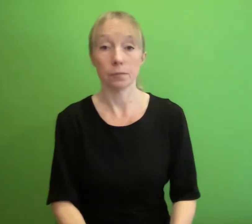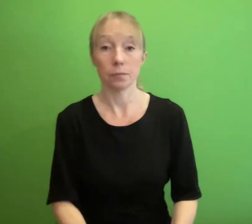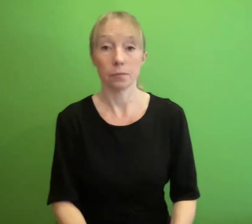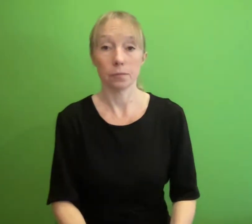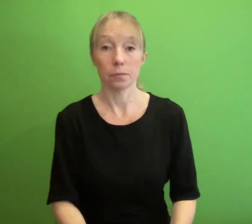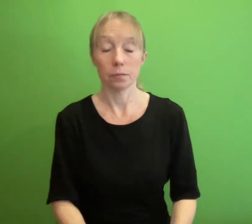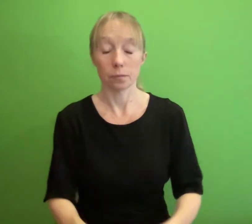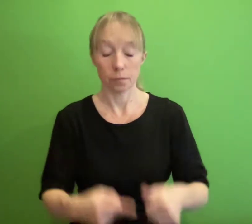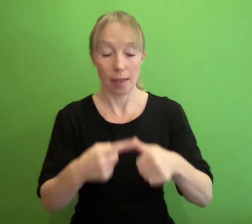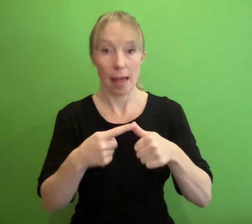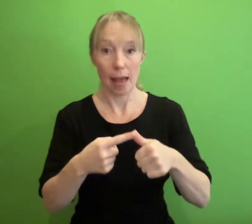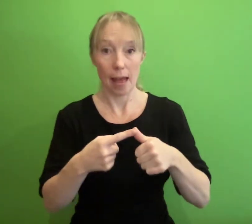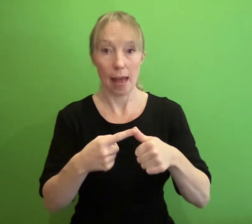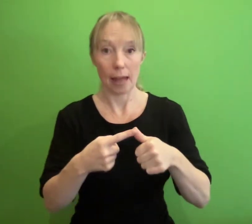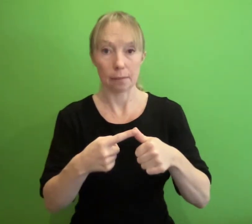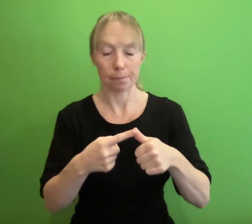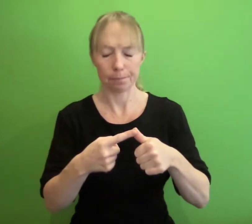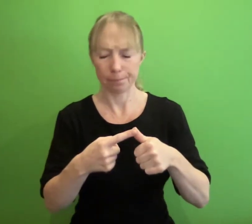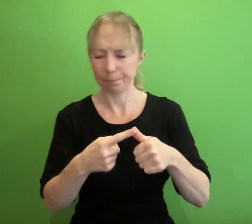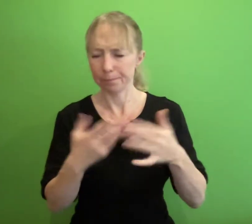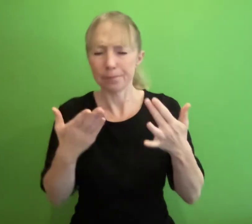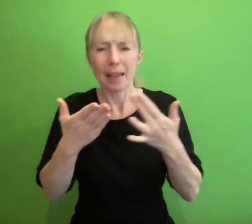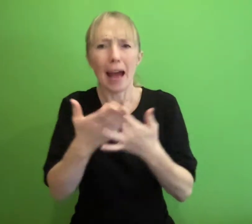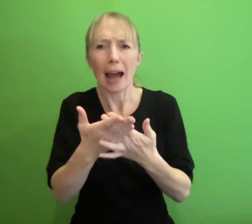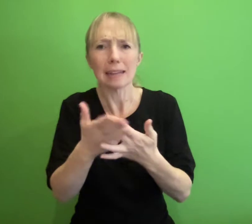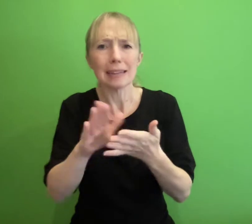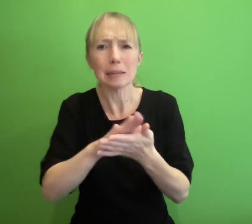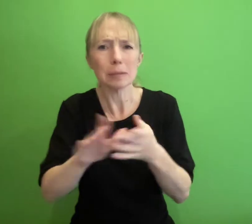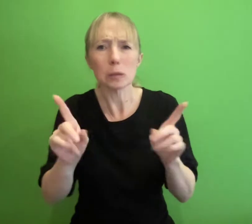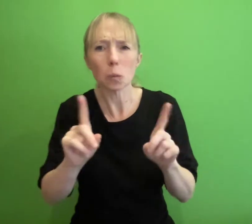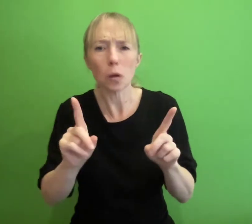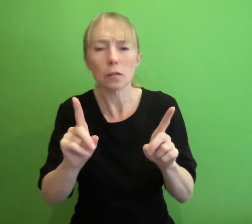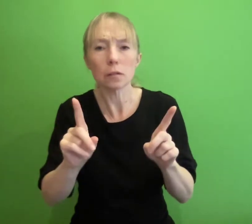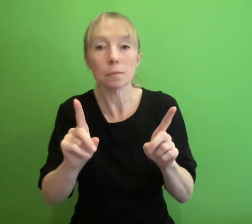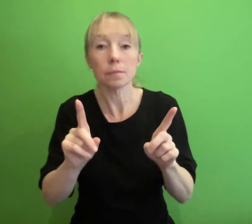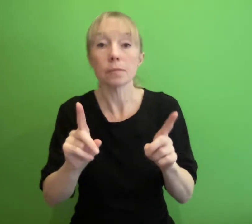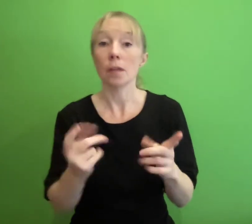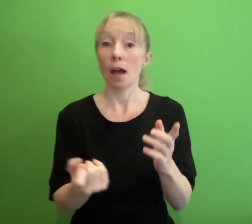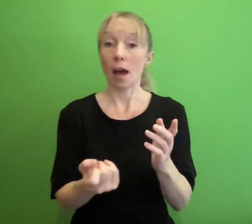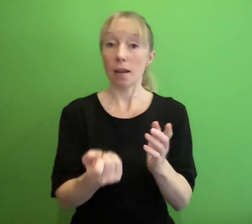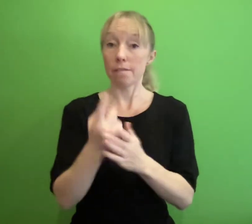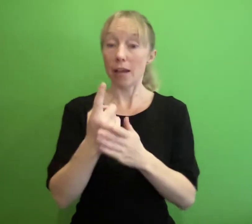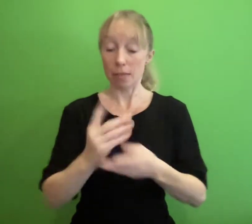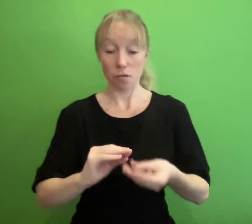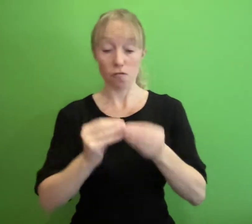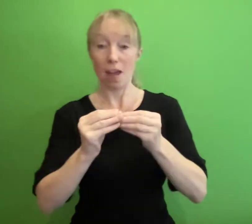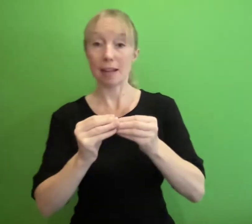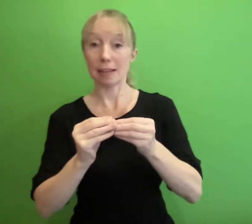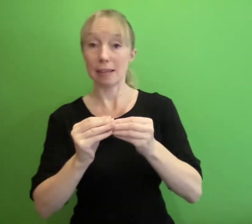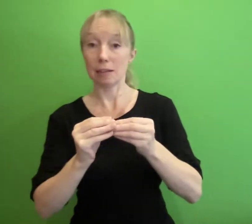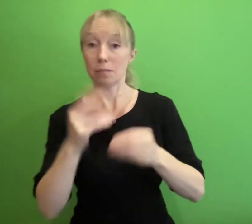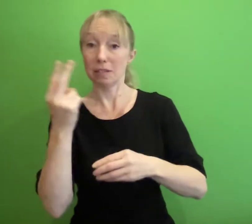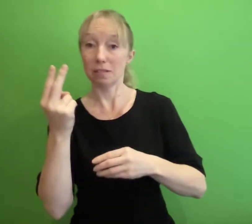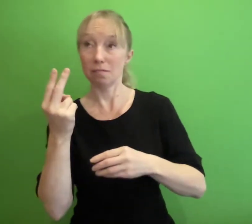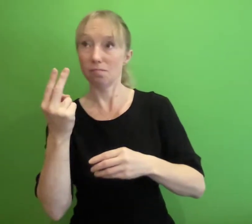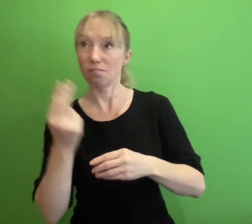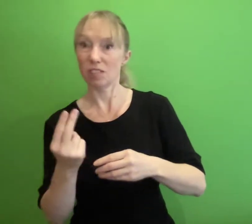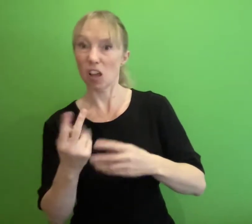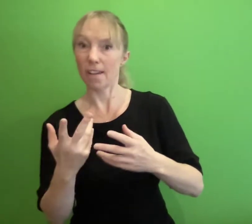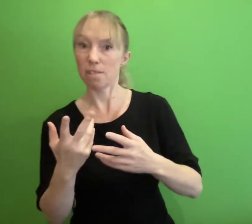A. What is access? An event that has been created to be accessible is an event that does not disadvantage